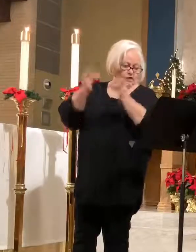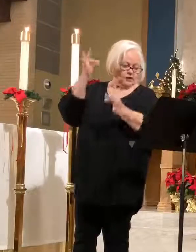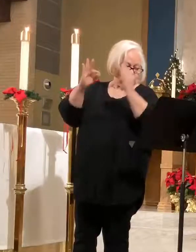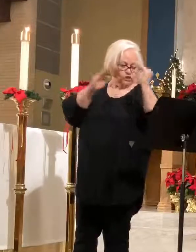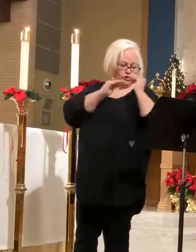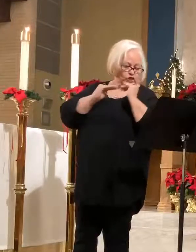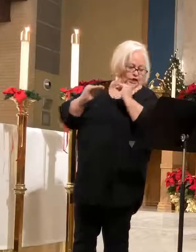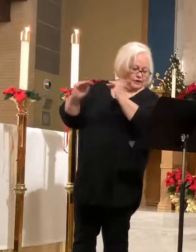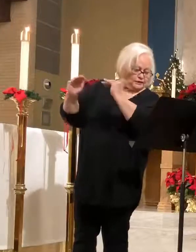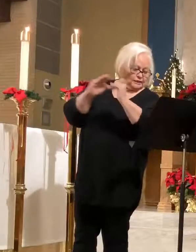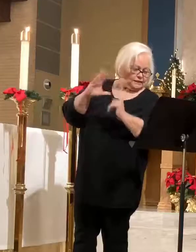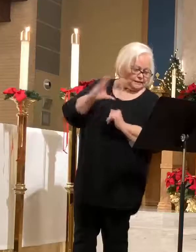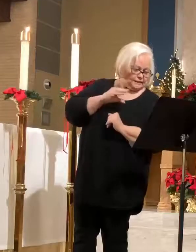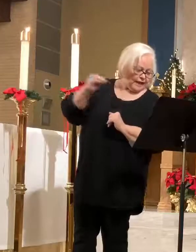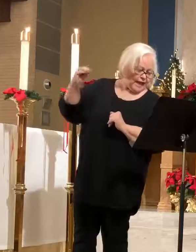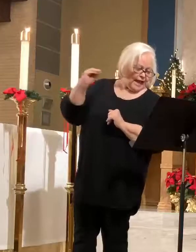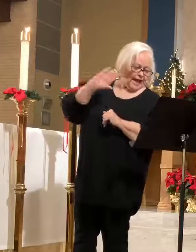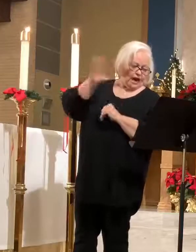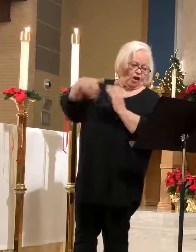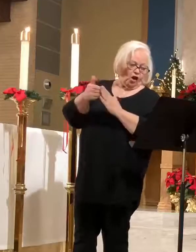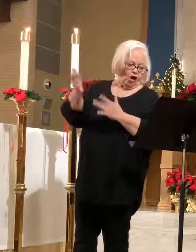ones with judgment.